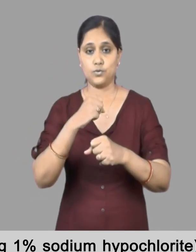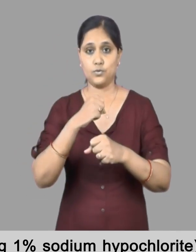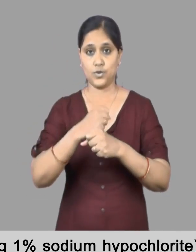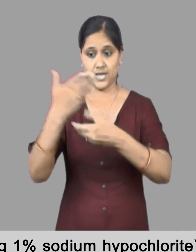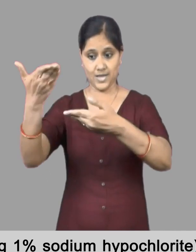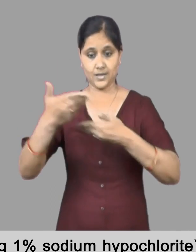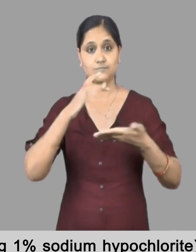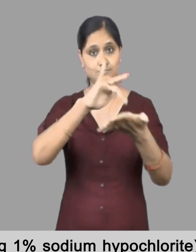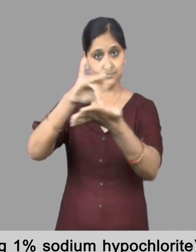disinfection